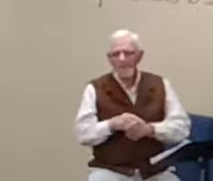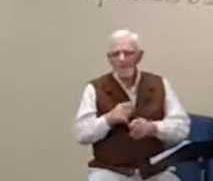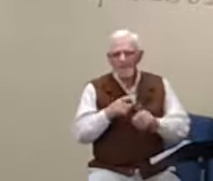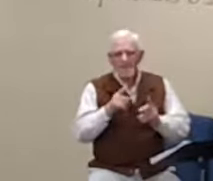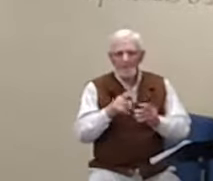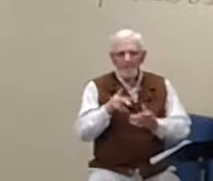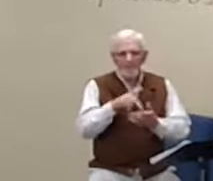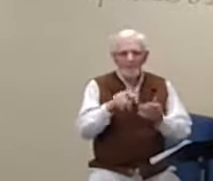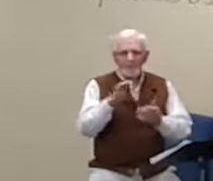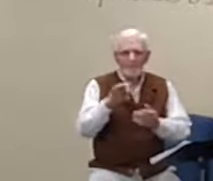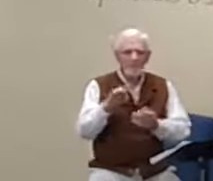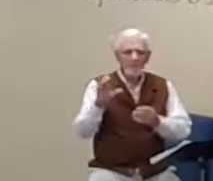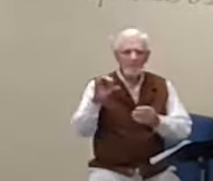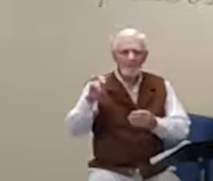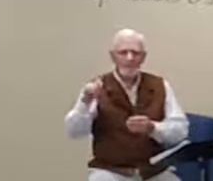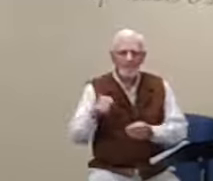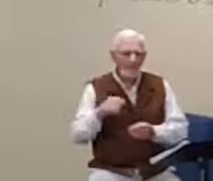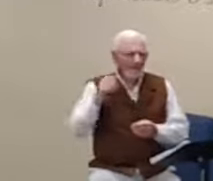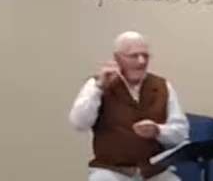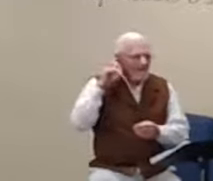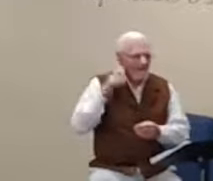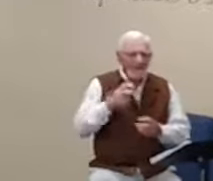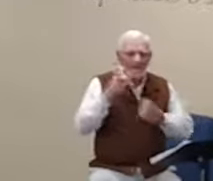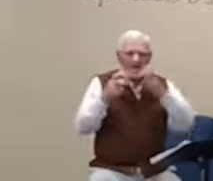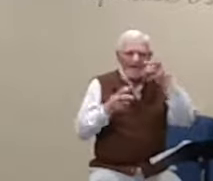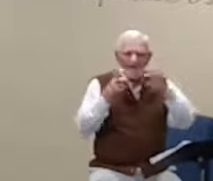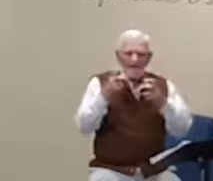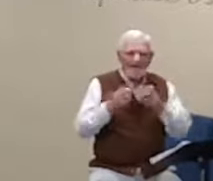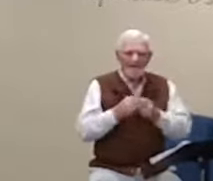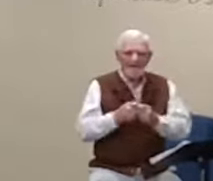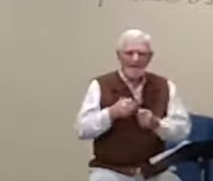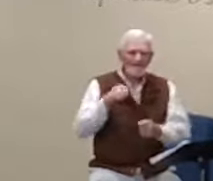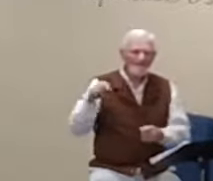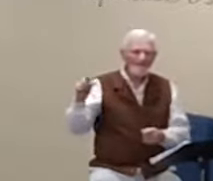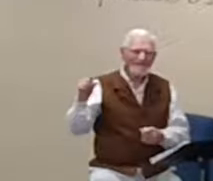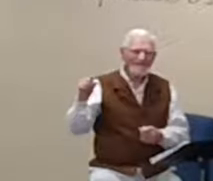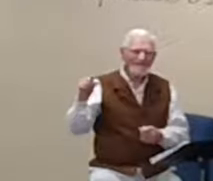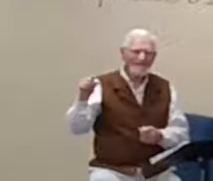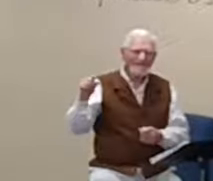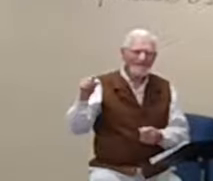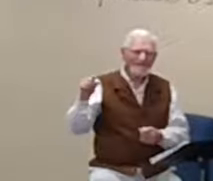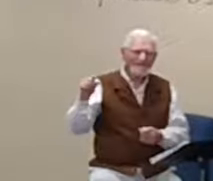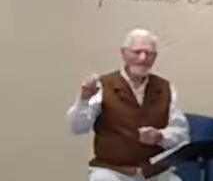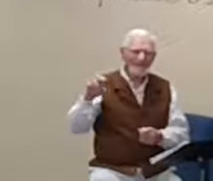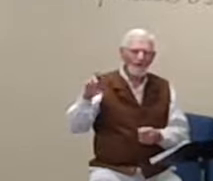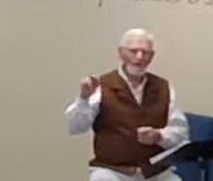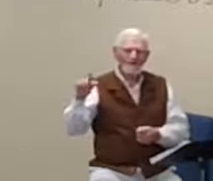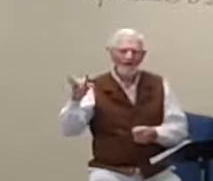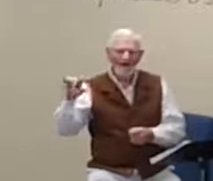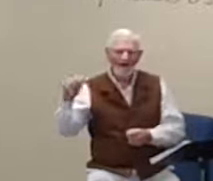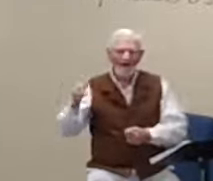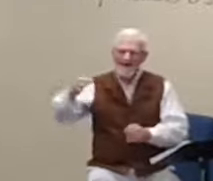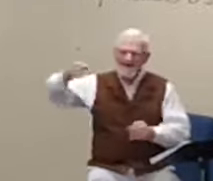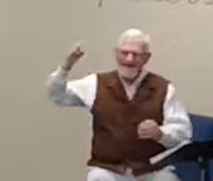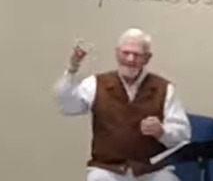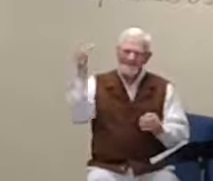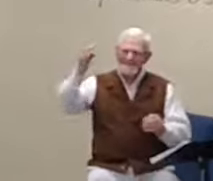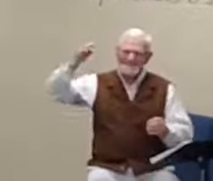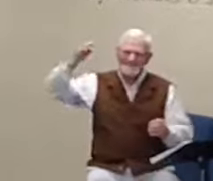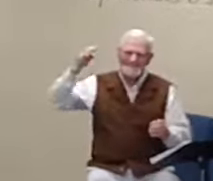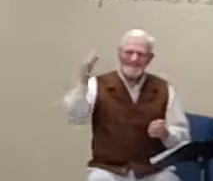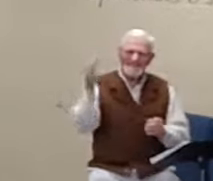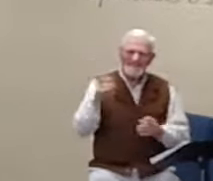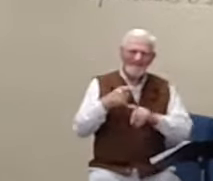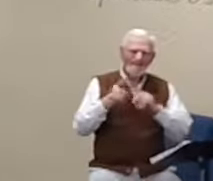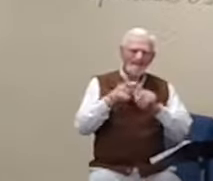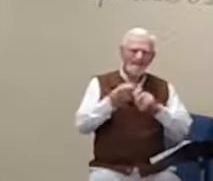country. I love hearing a good old rip-roaring hack preacher from down in Georgia. I love it. It just doesn't feed my soul like somebody from